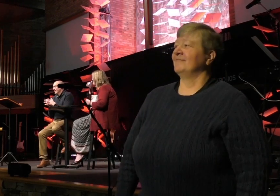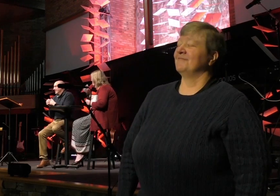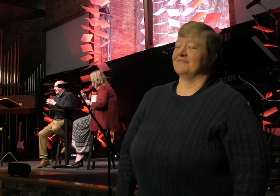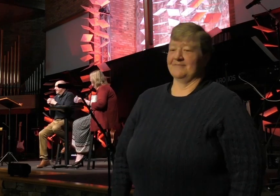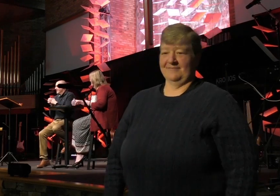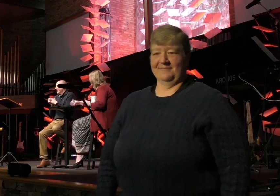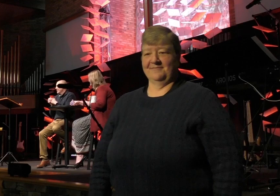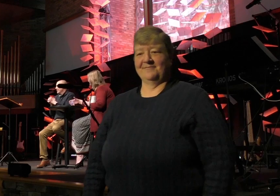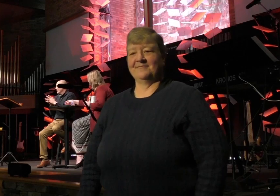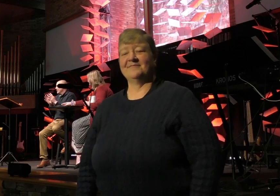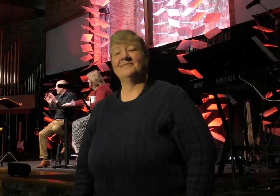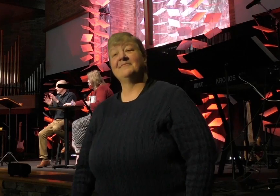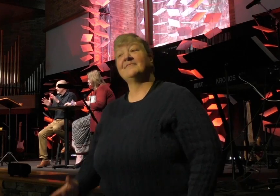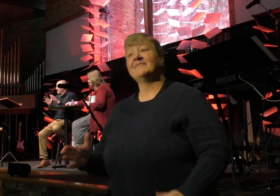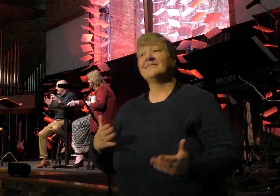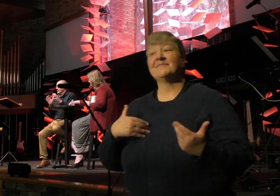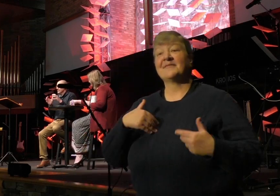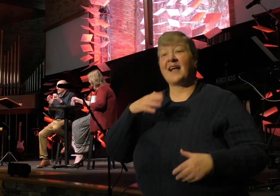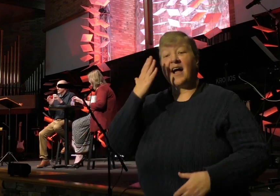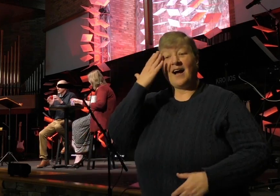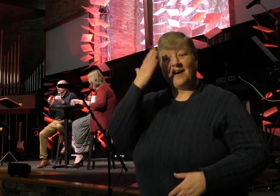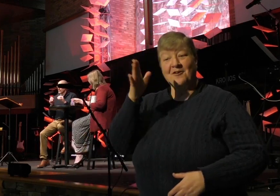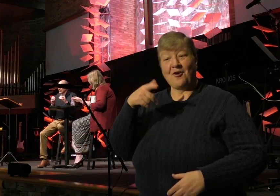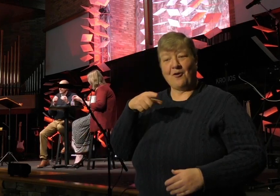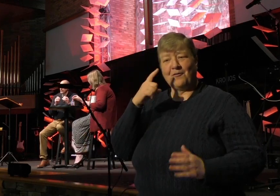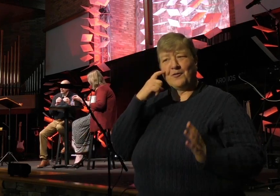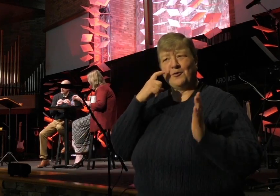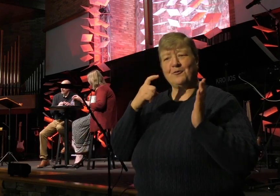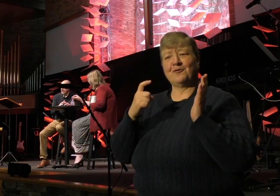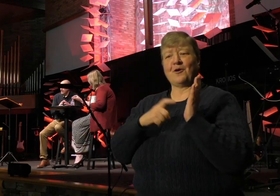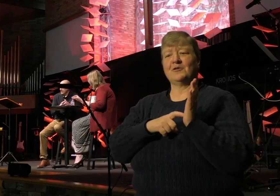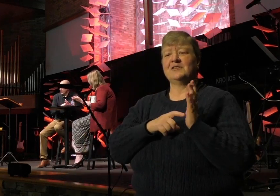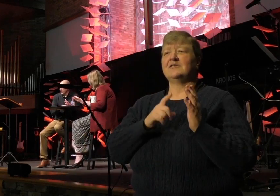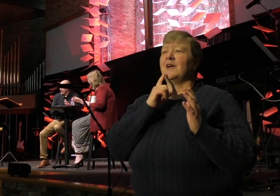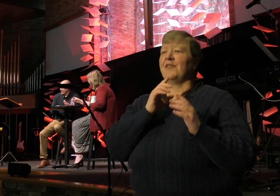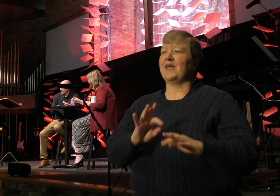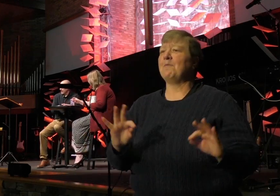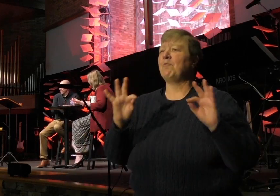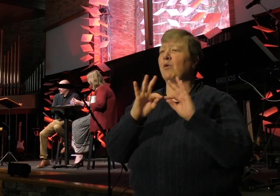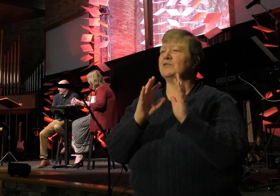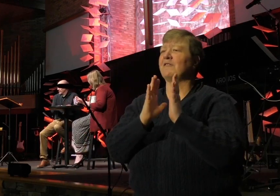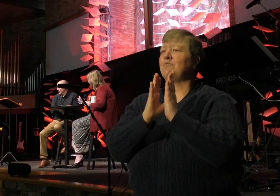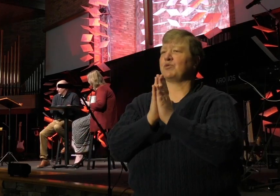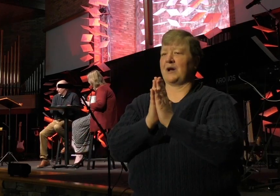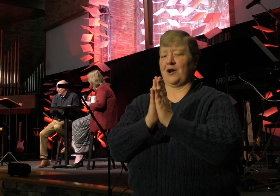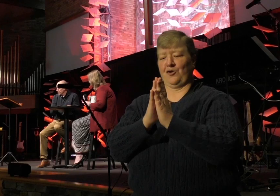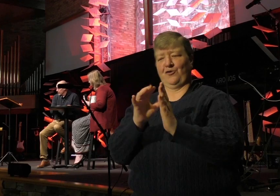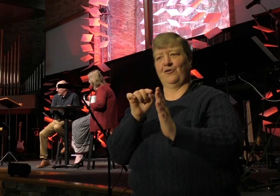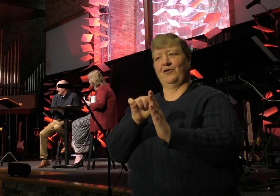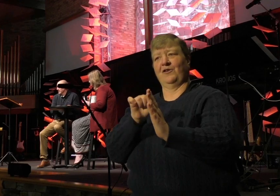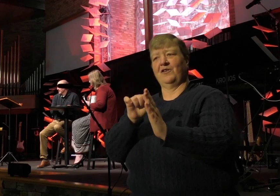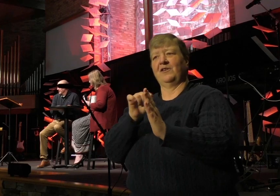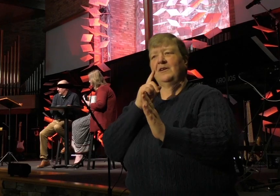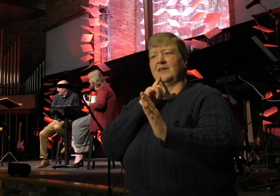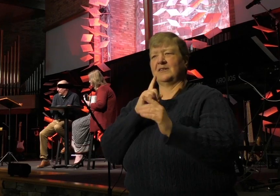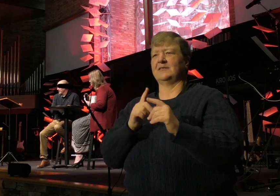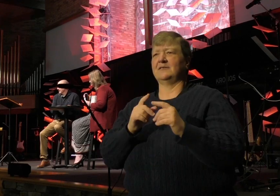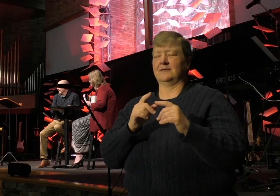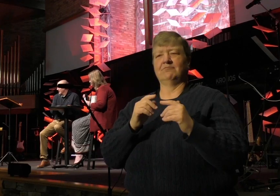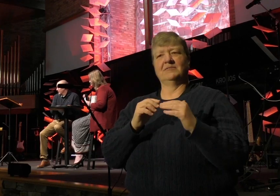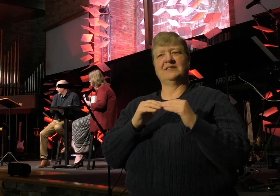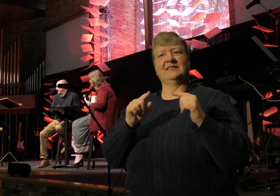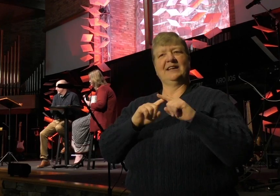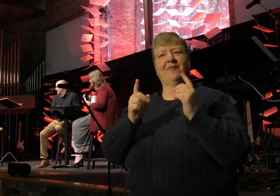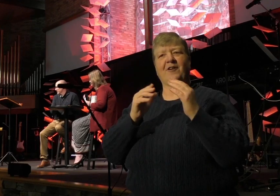Amen. I don't know if you noticed just the importance of prayer and how it took on a whole different level, praying and